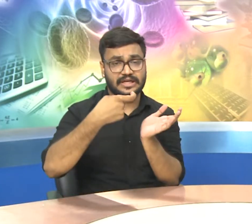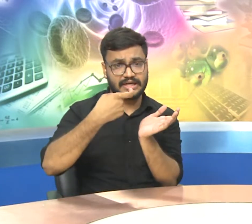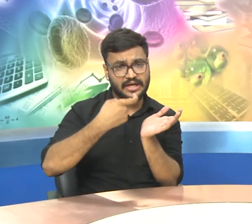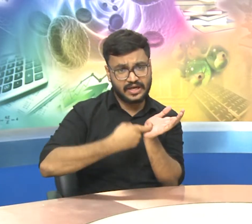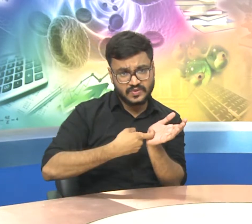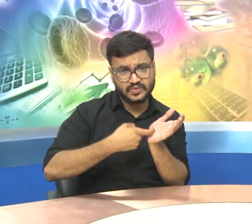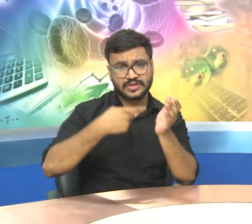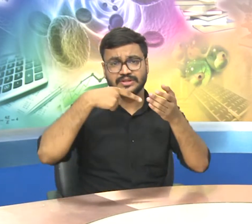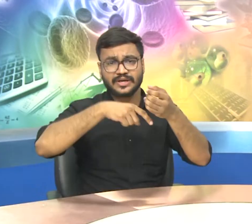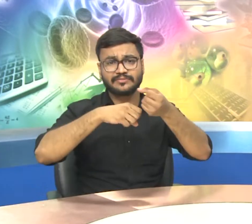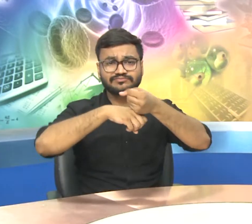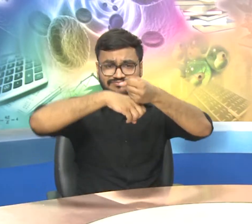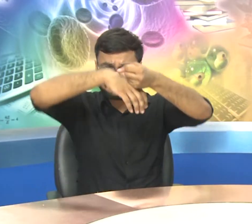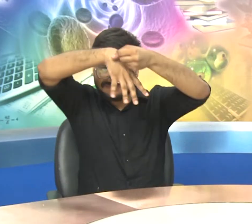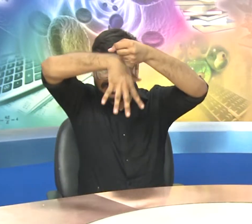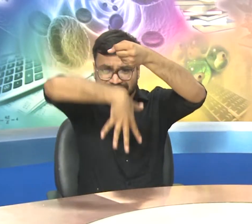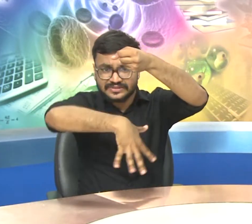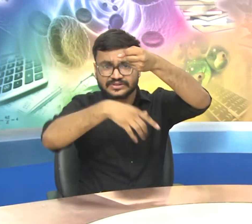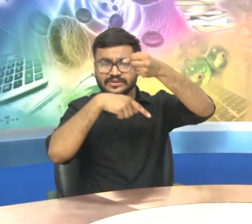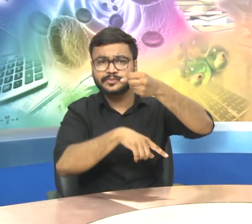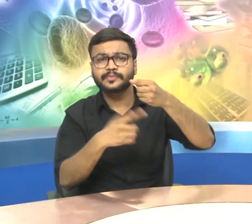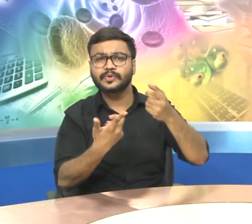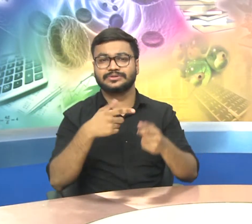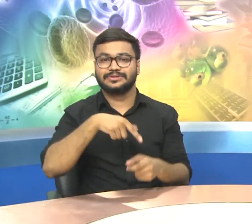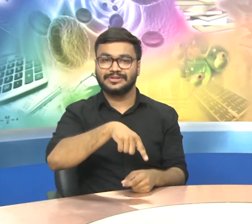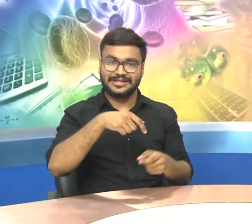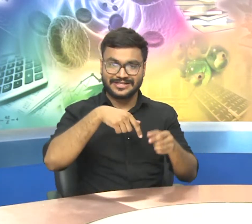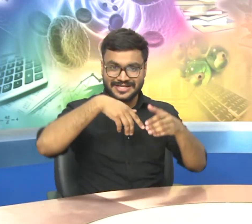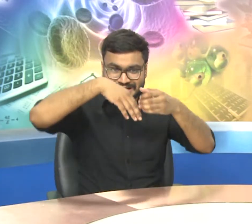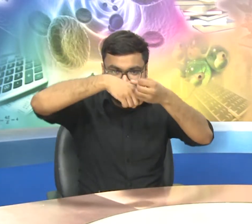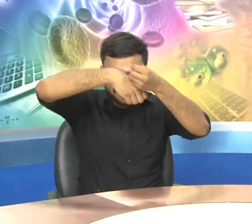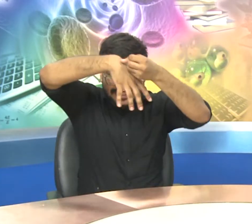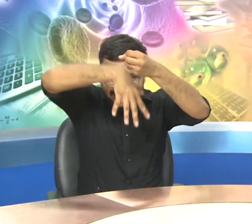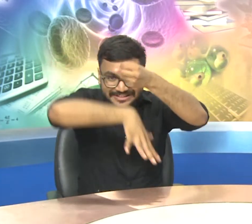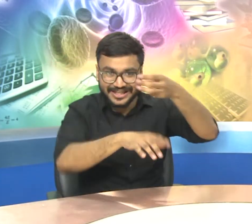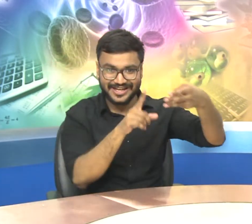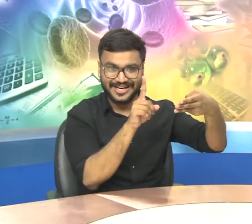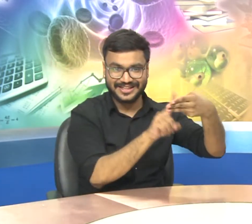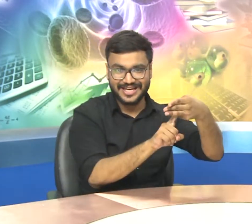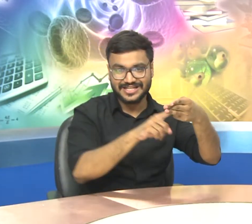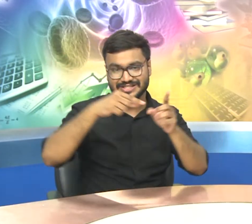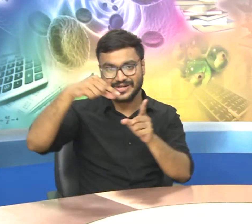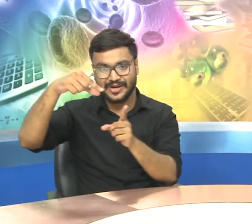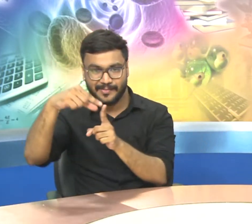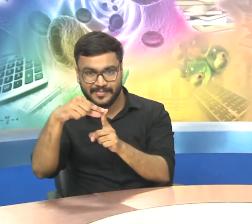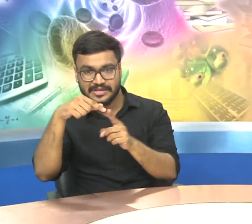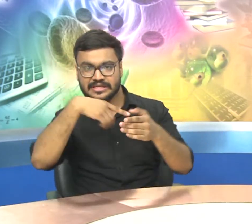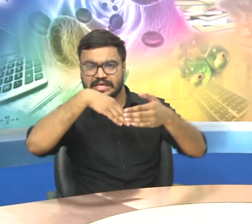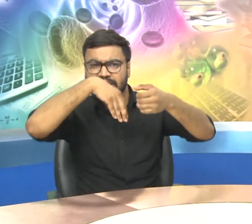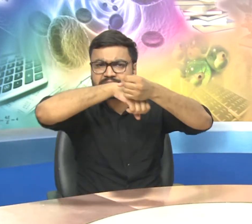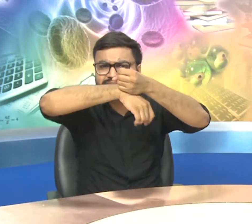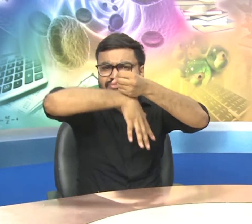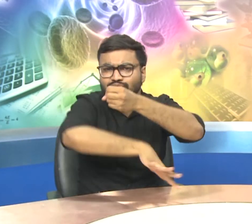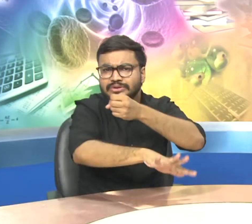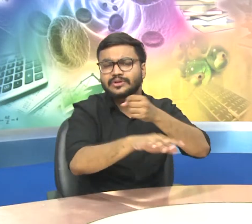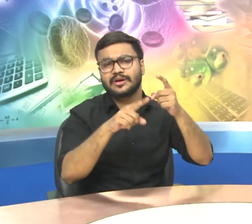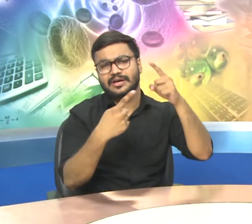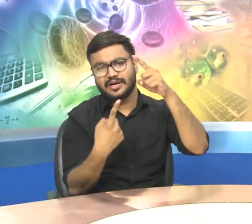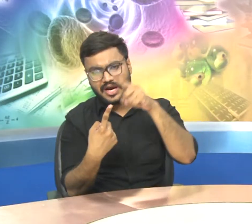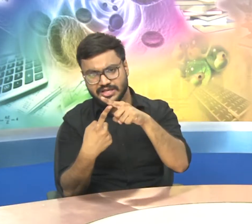and rooted plants like emergenta plants, floating leaf plants,